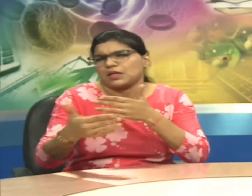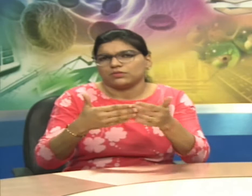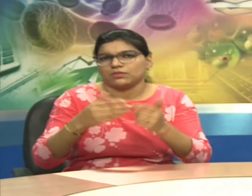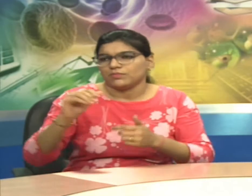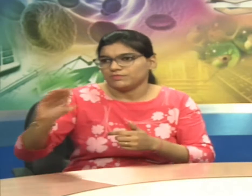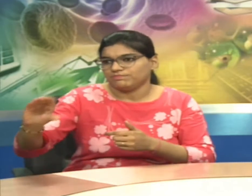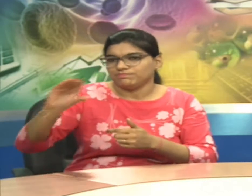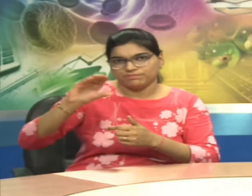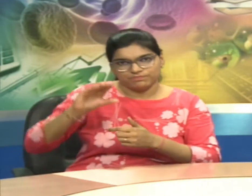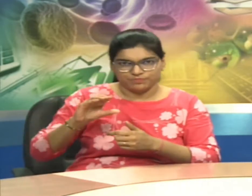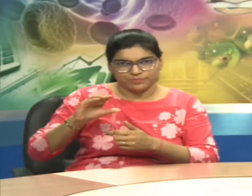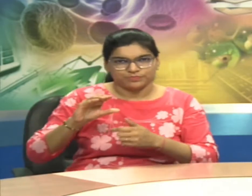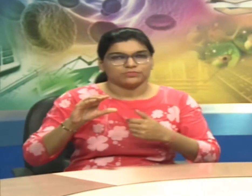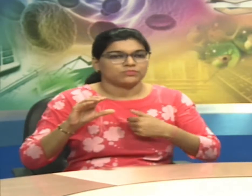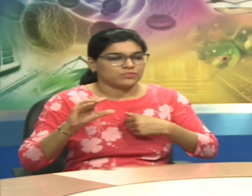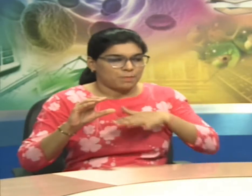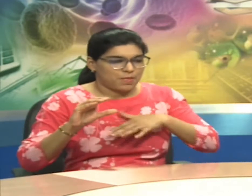as lending.